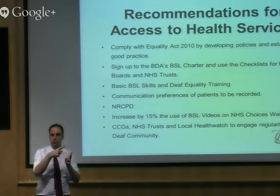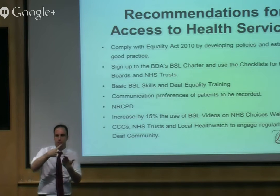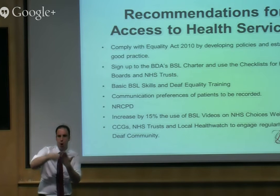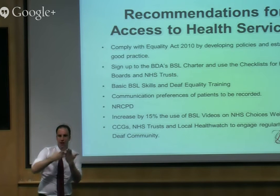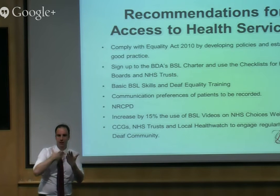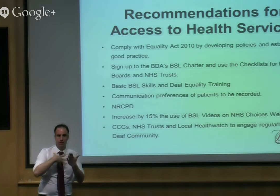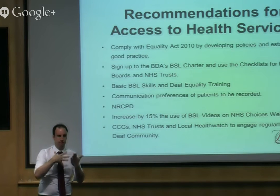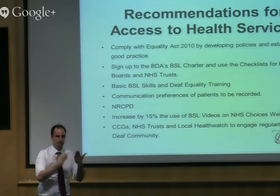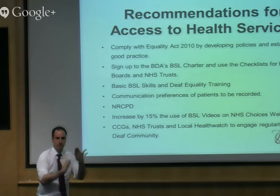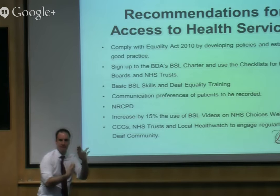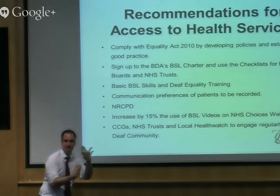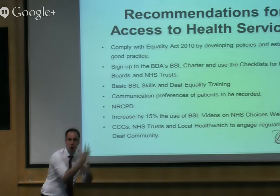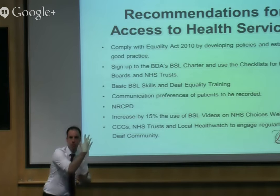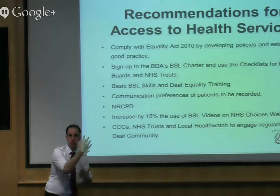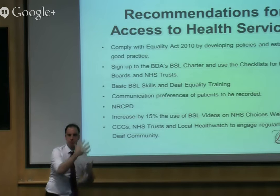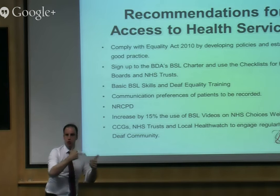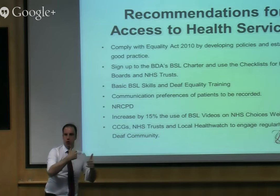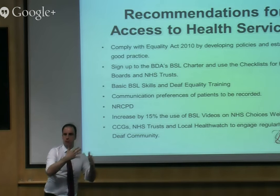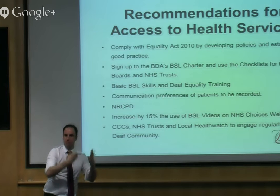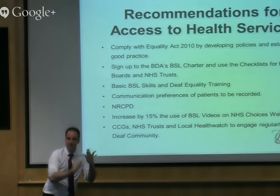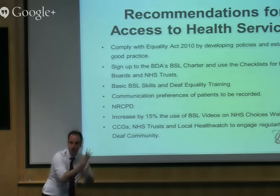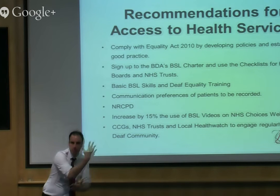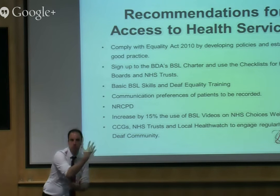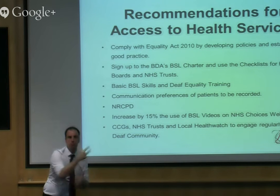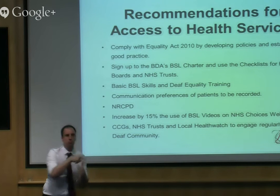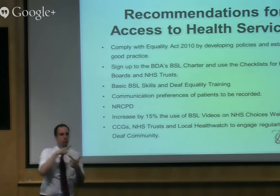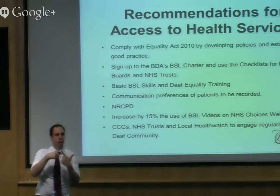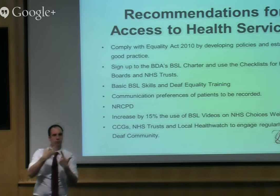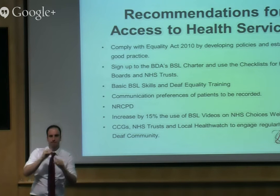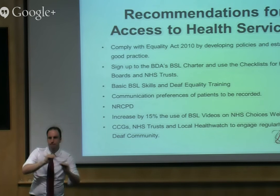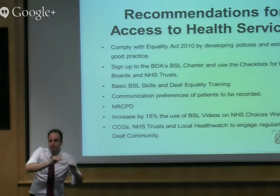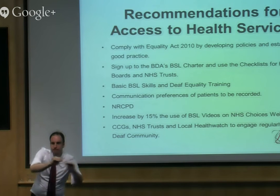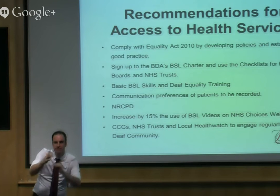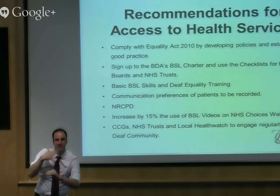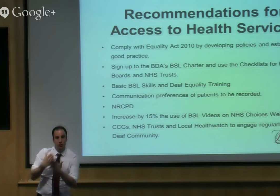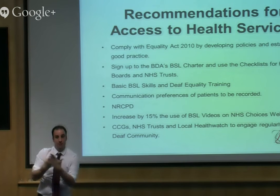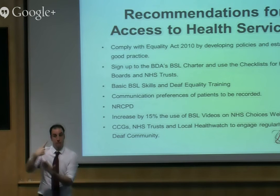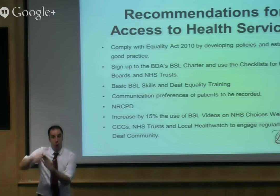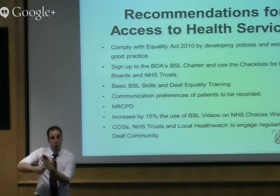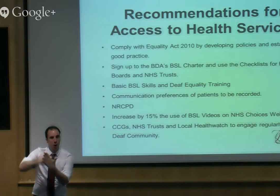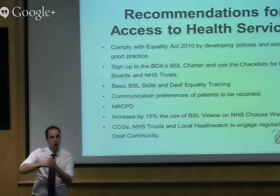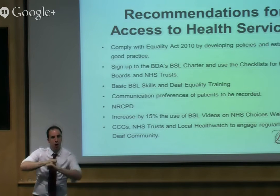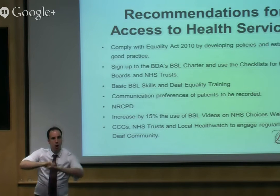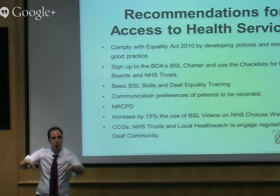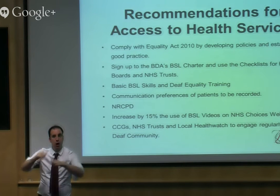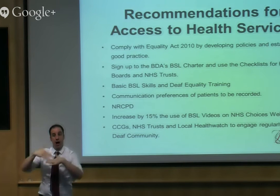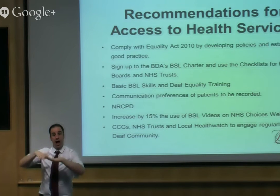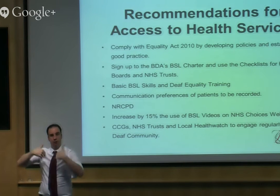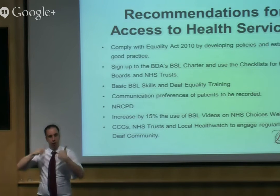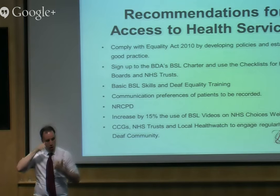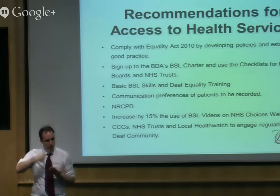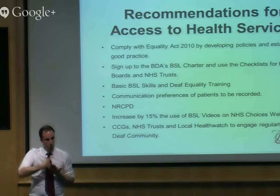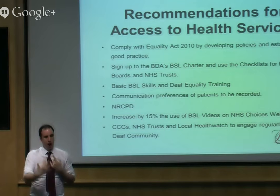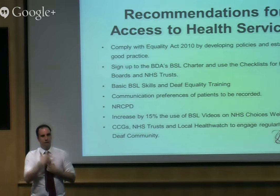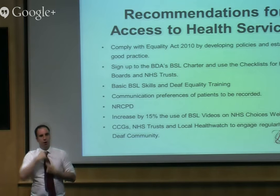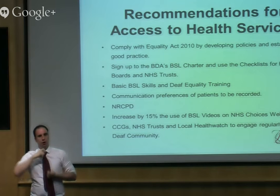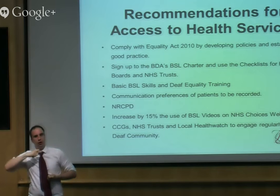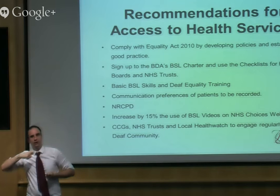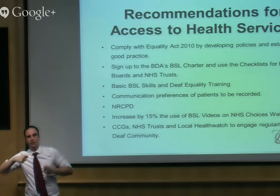ensure that any policies that they have, they should look to develop them, they should look to have training, they should look to ensure that